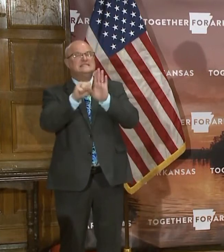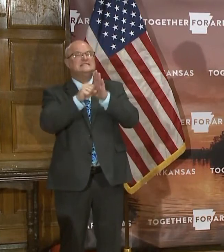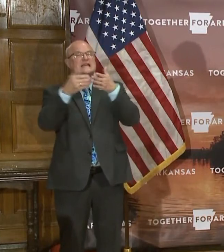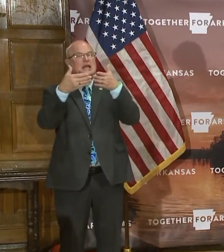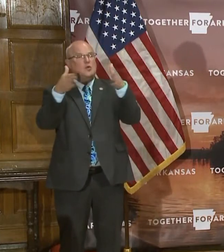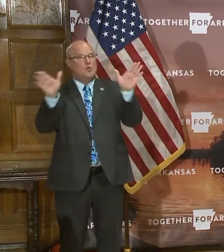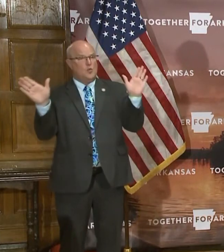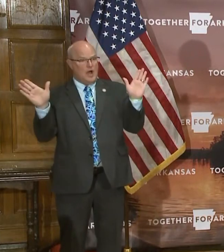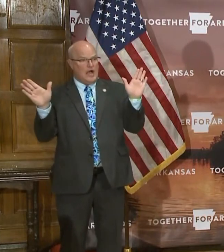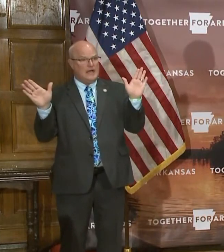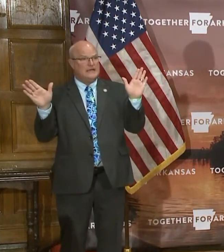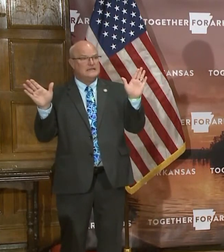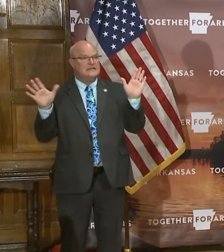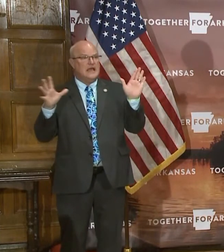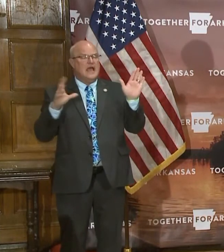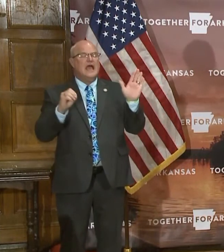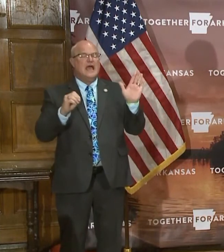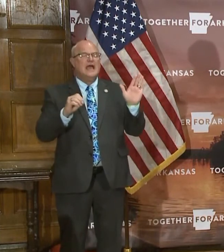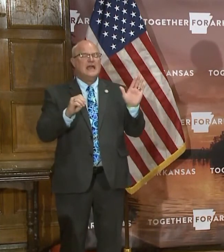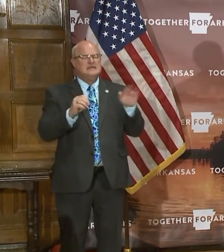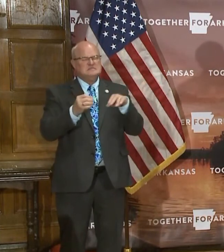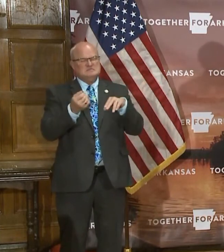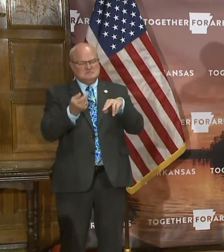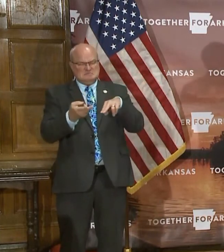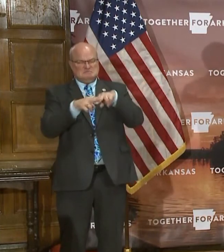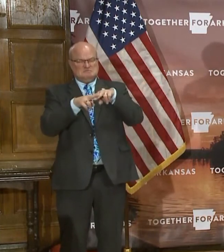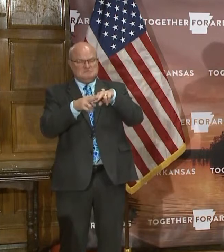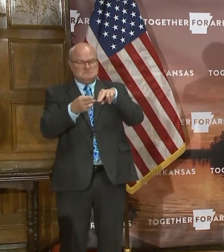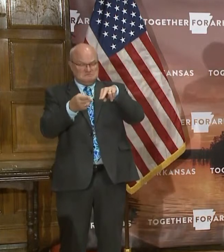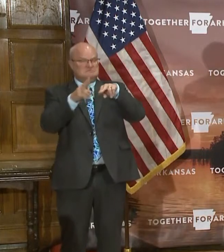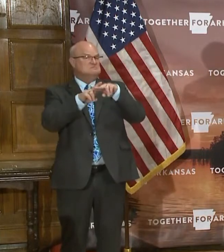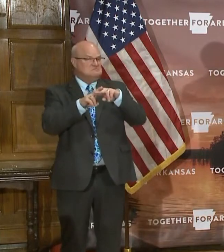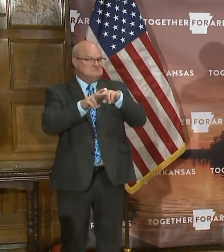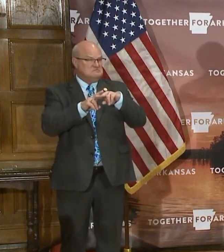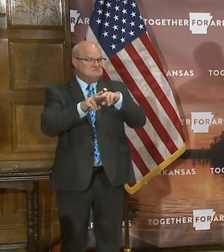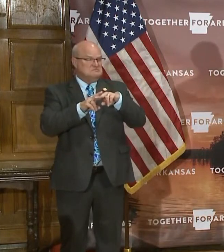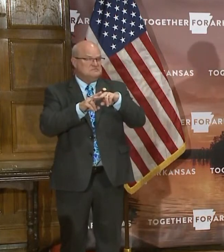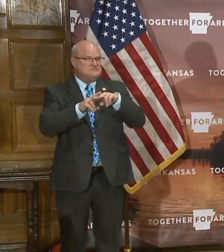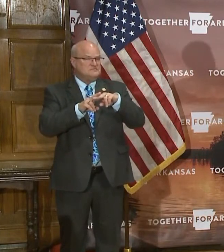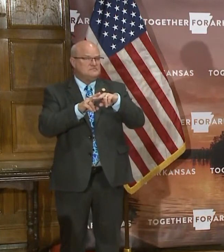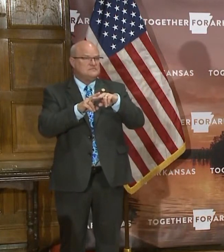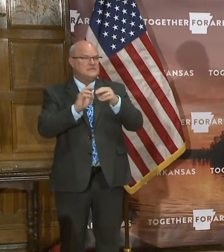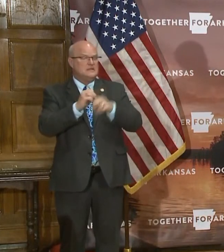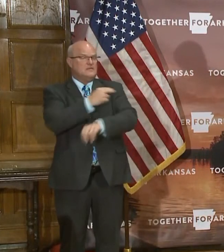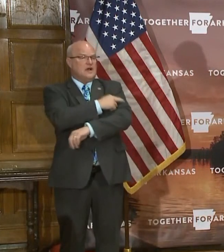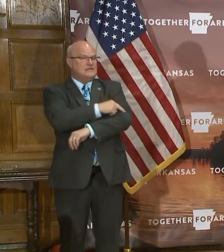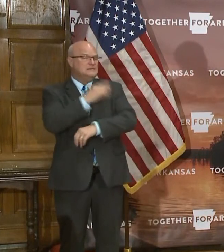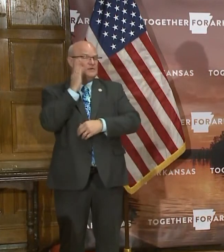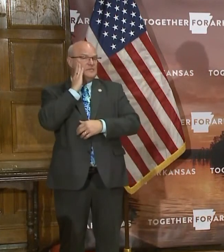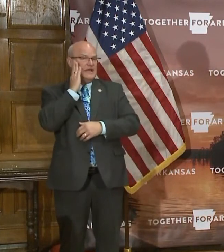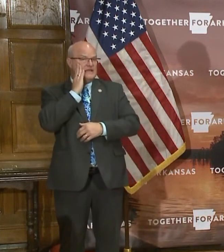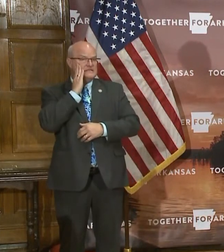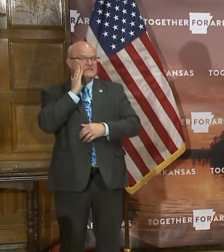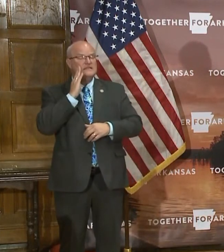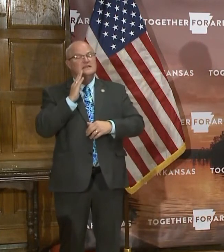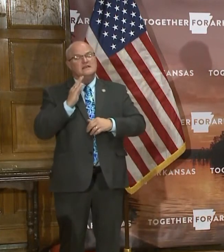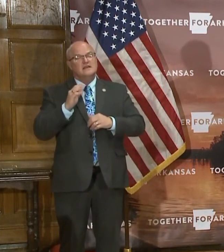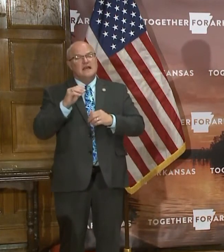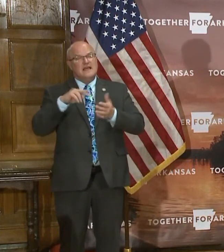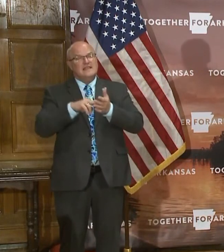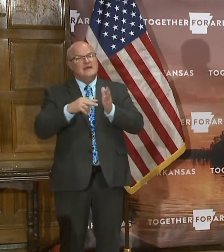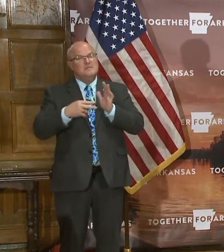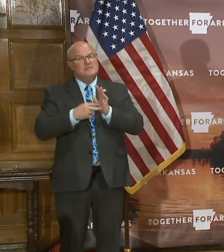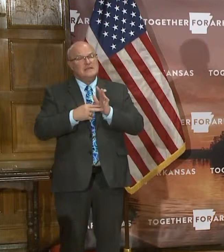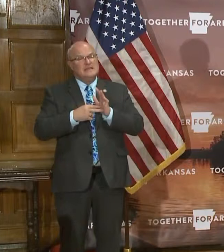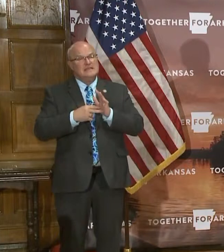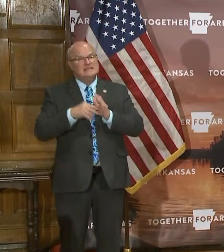statewide. And they're modest increases, a slight increase in the number of hospital beds, which means